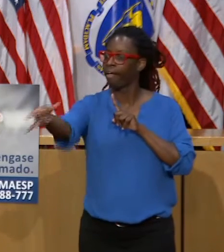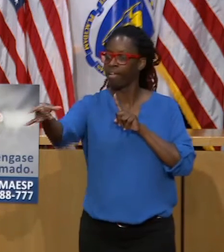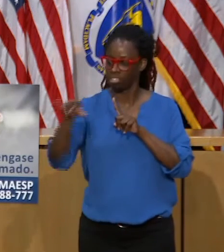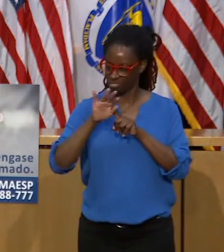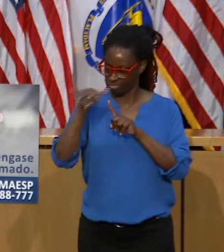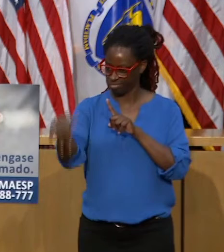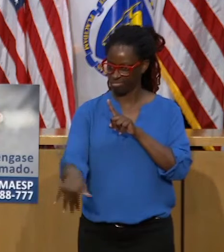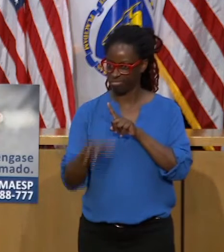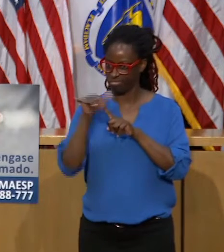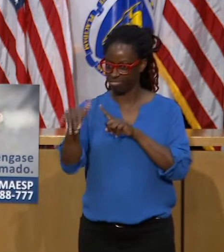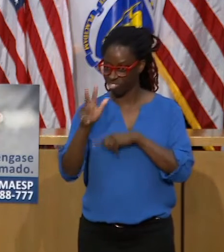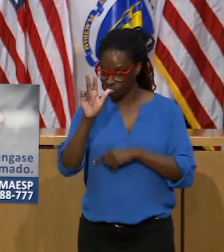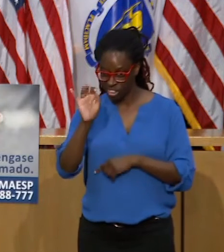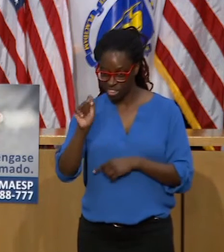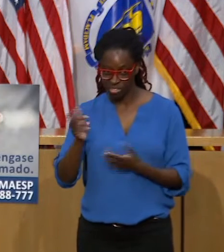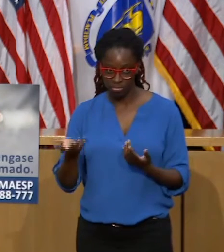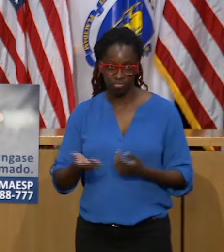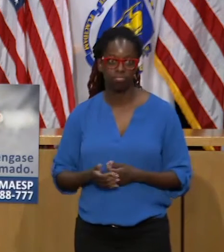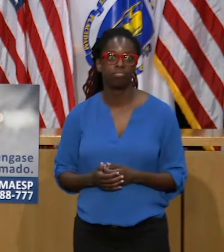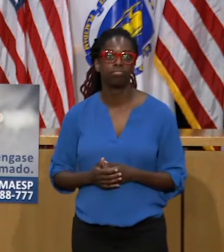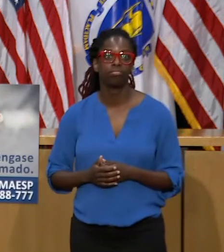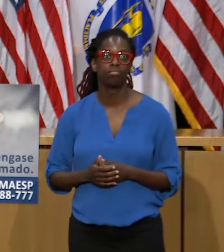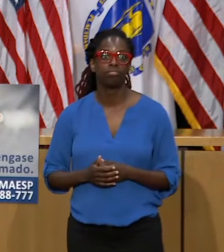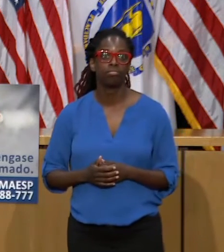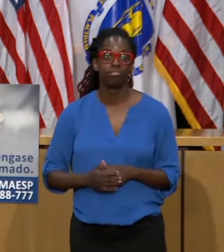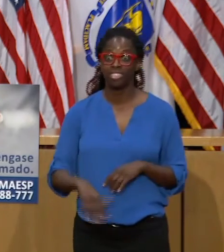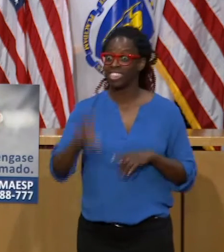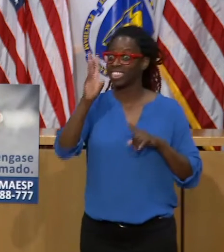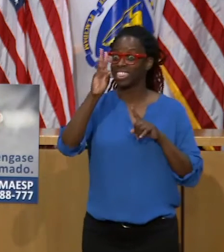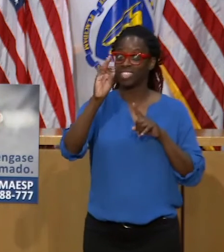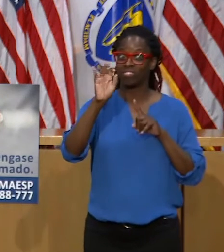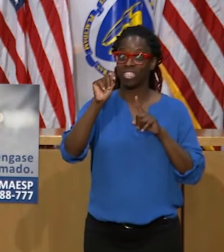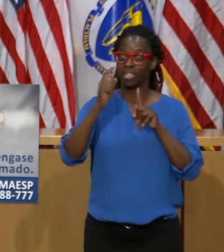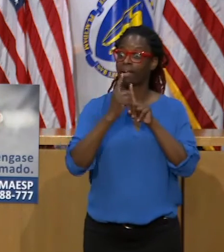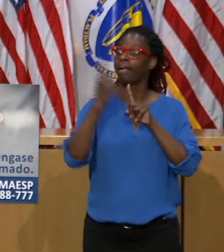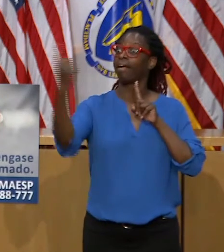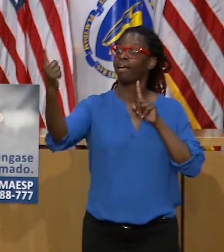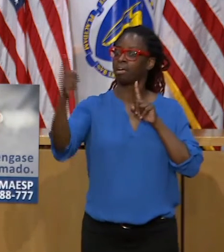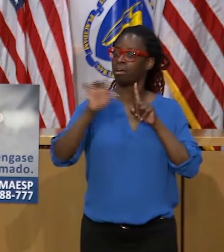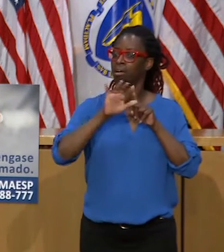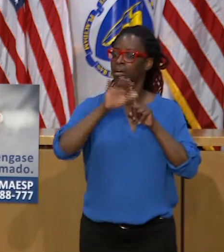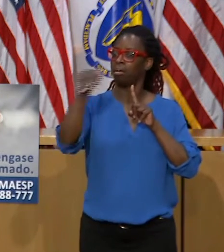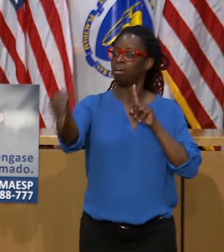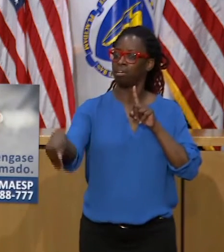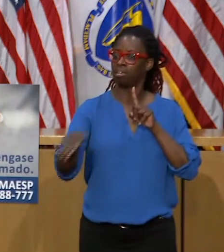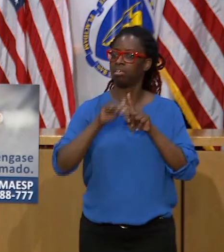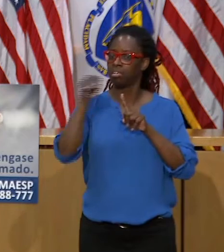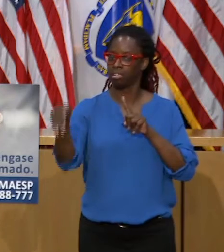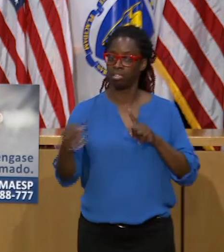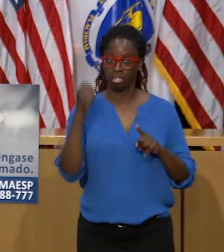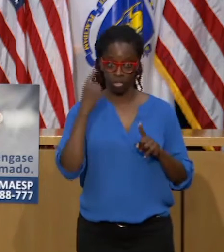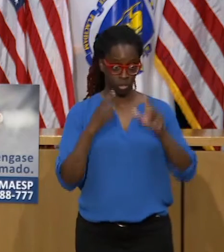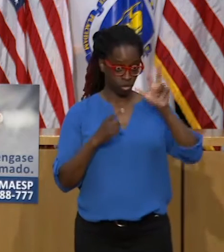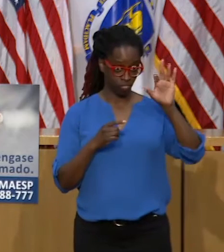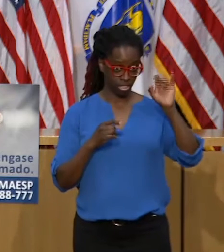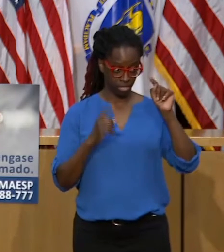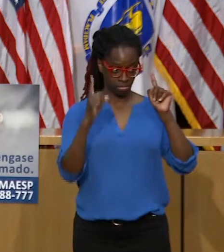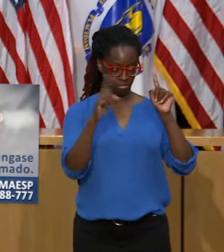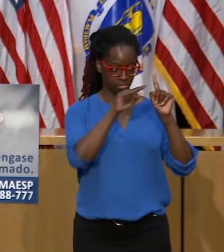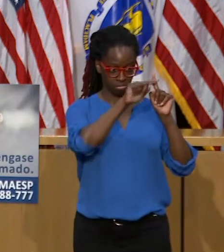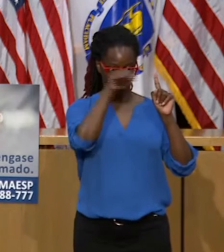distance versus six. And in settings of where the transmission risk is low, such as what we would expect in a